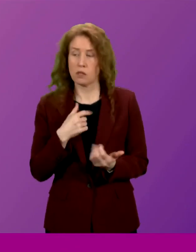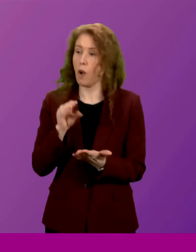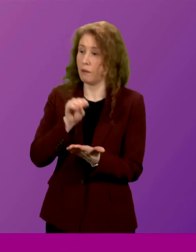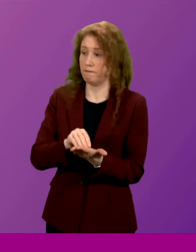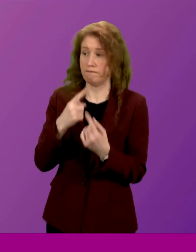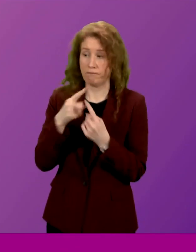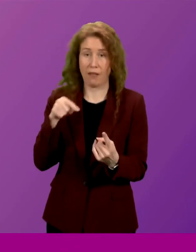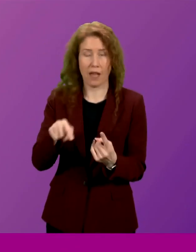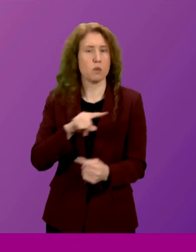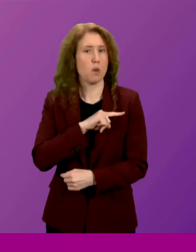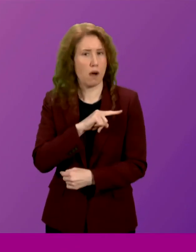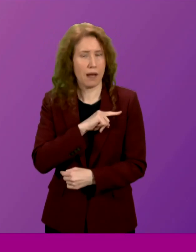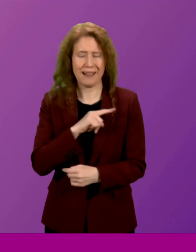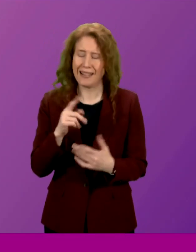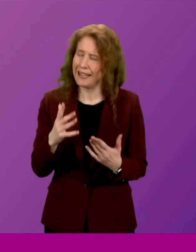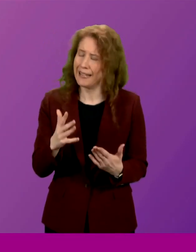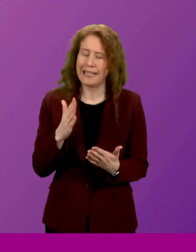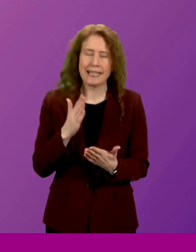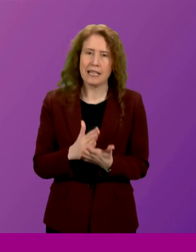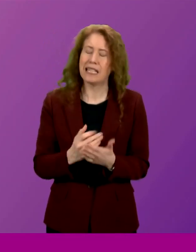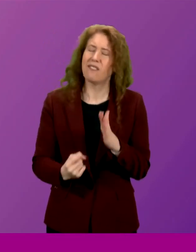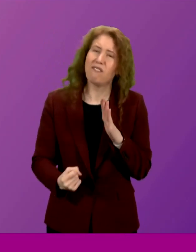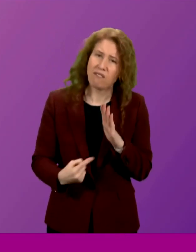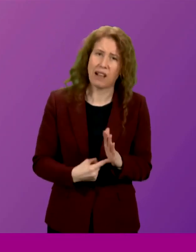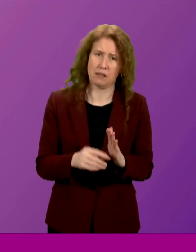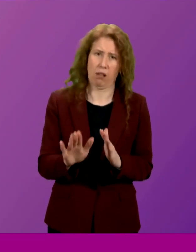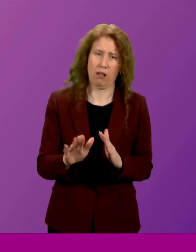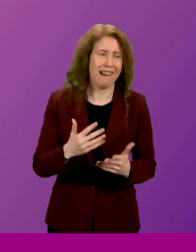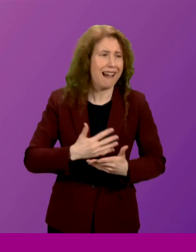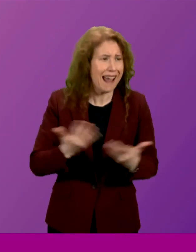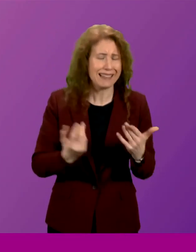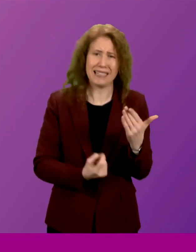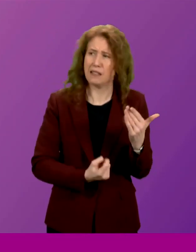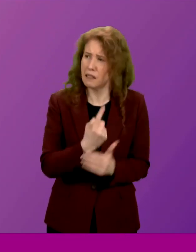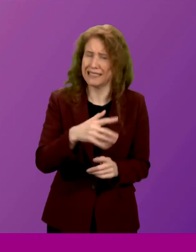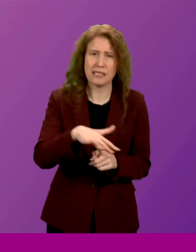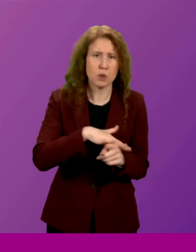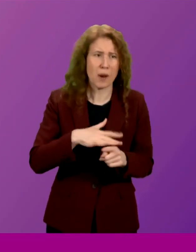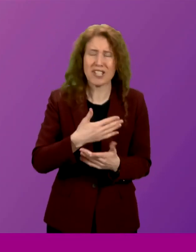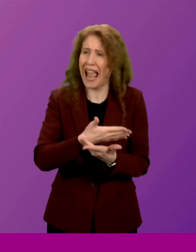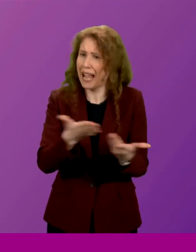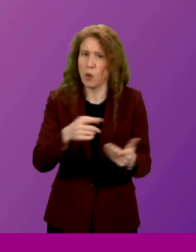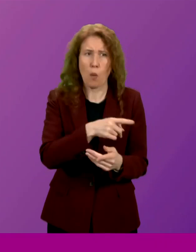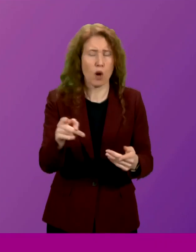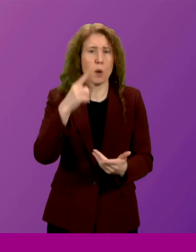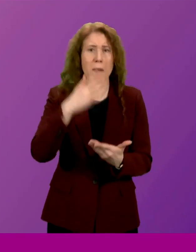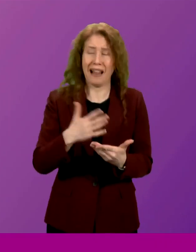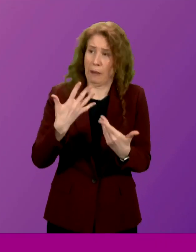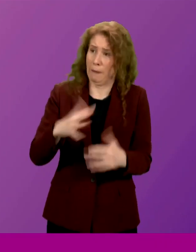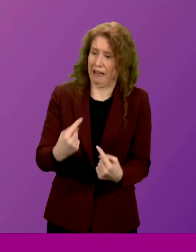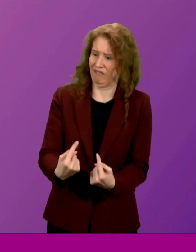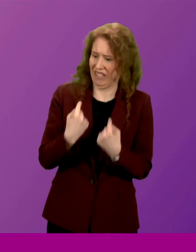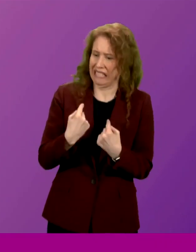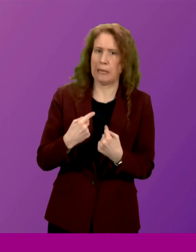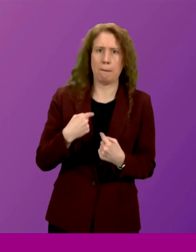record simply to say that it is absolutely vital in any circumstance where anybody believes they have been the victim